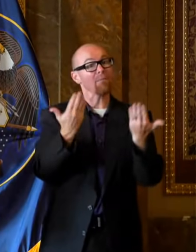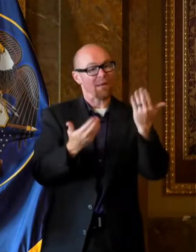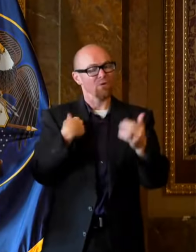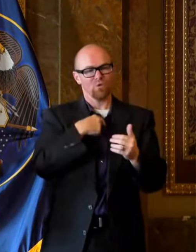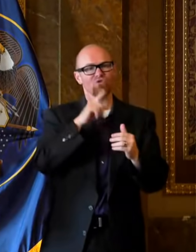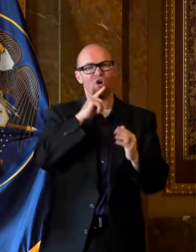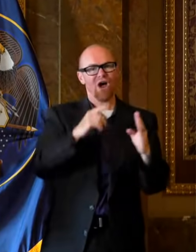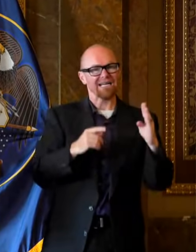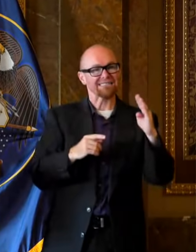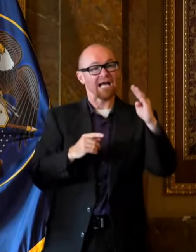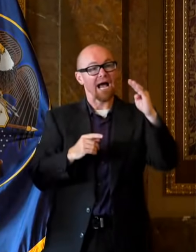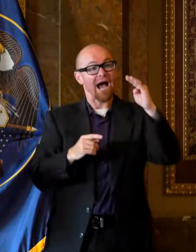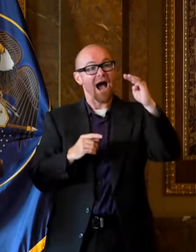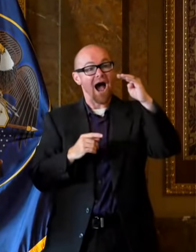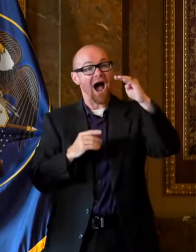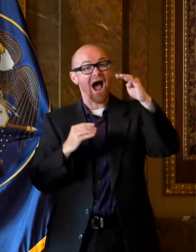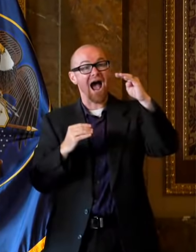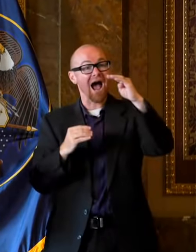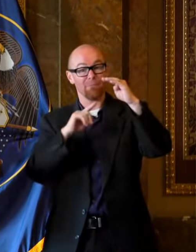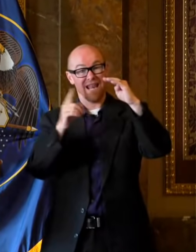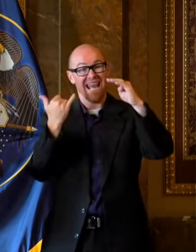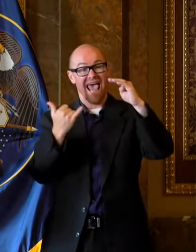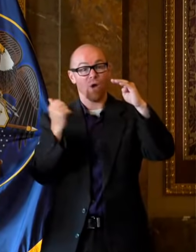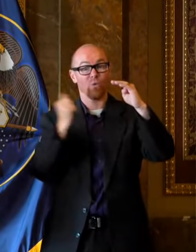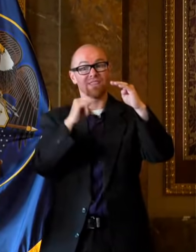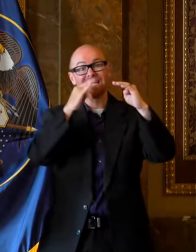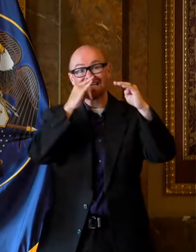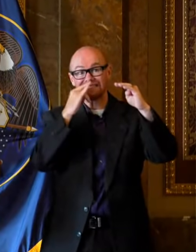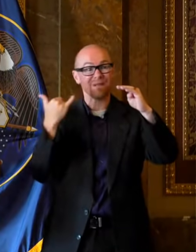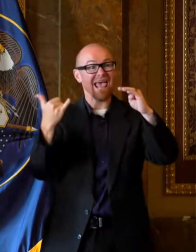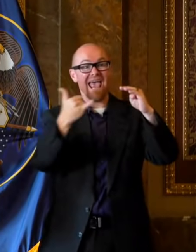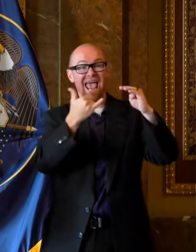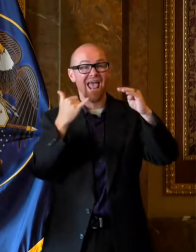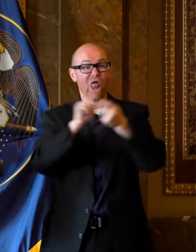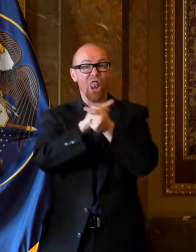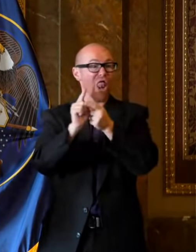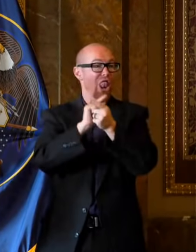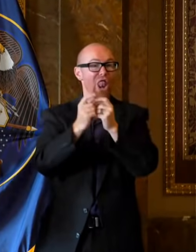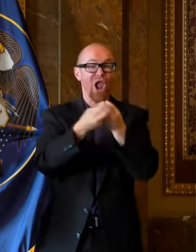potentially plateauing, but you interject this